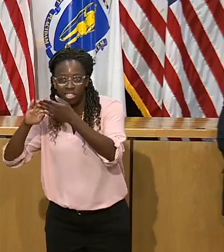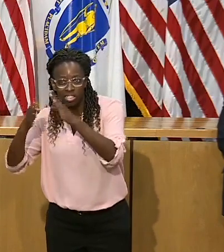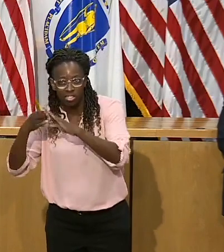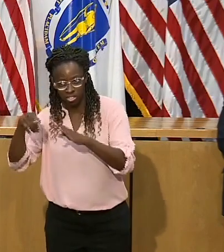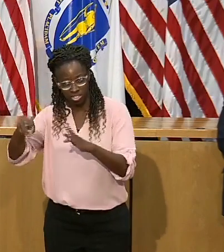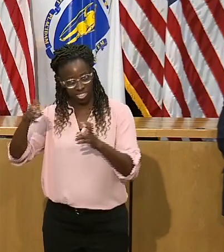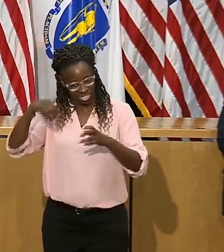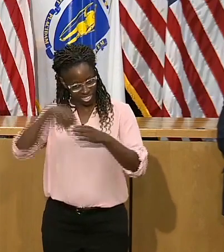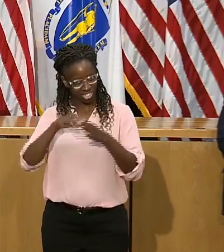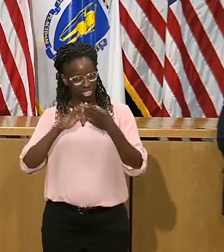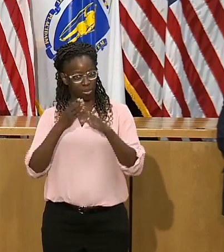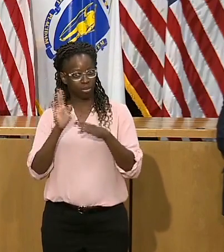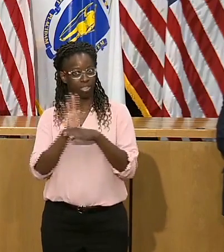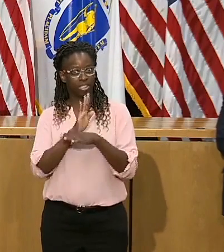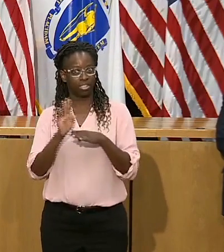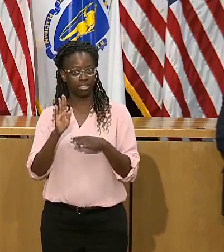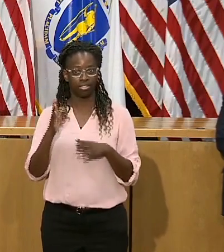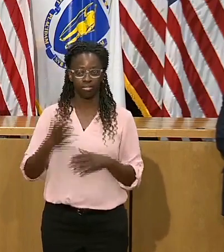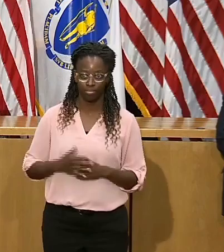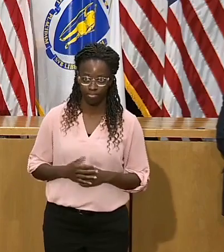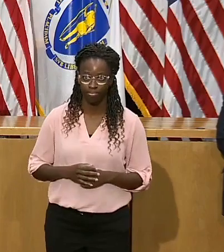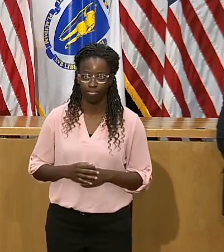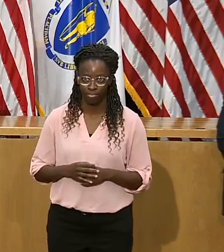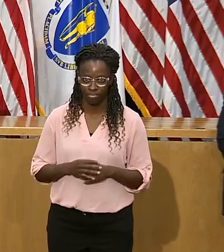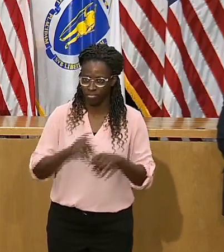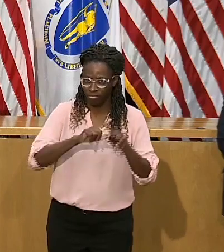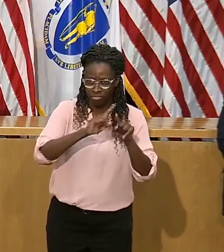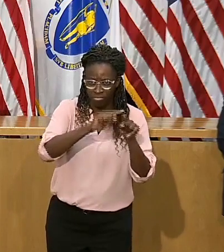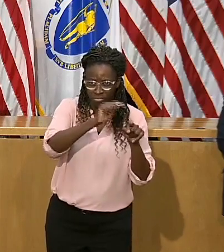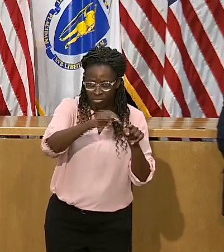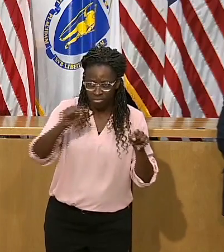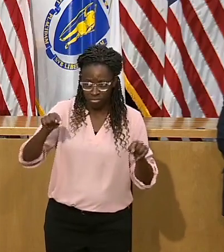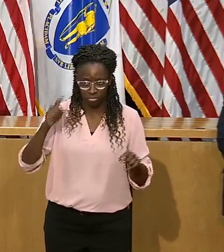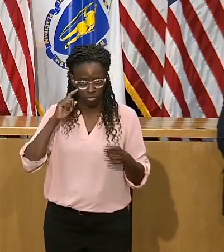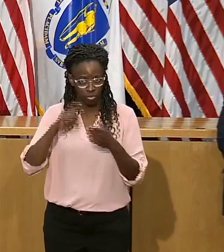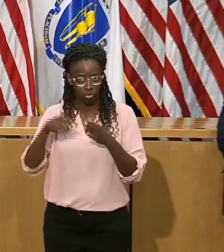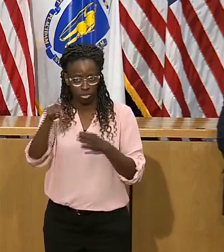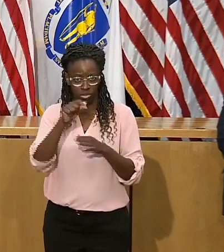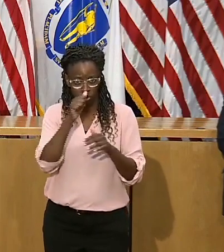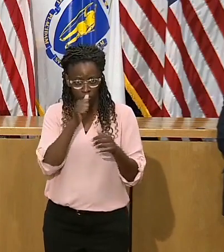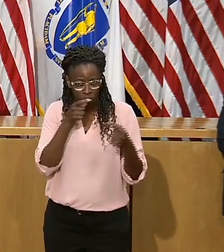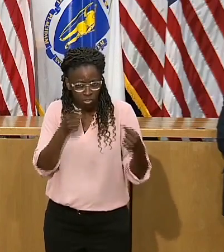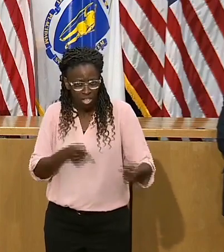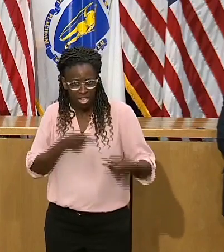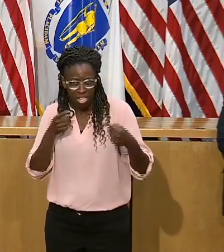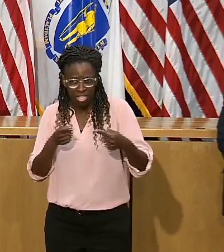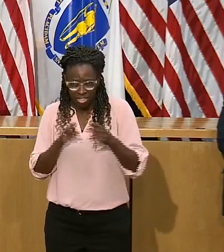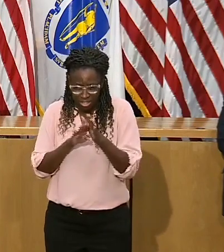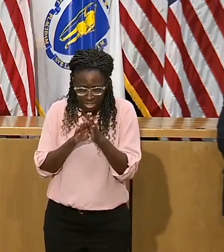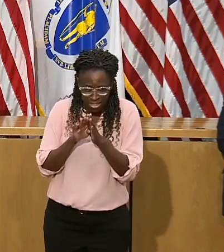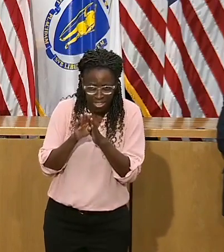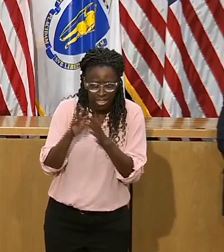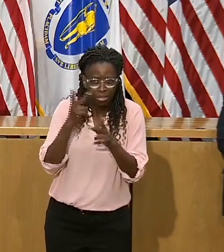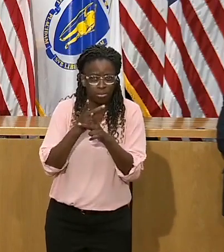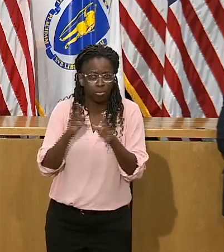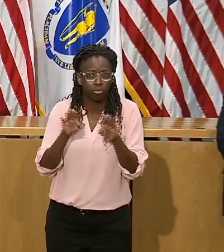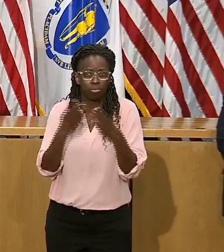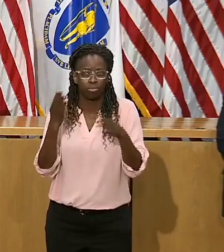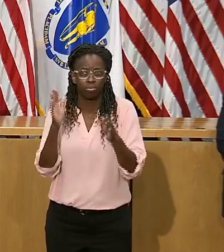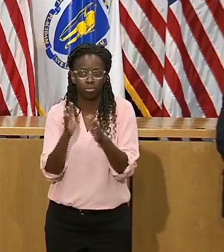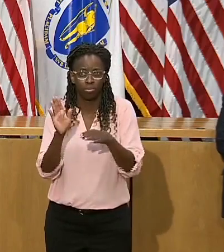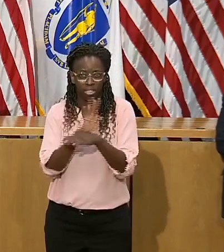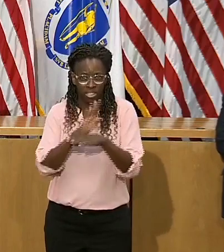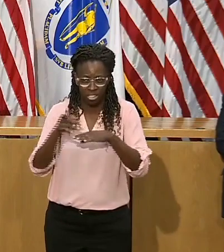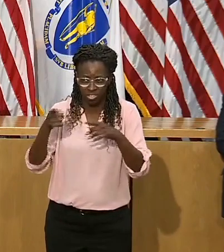resilient, resourceful, creative, imaginative, and patient, and many have been committed hard to the safety protocols